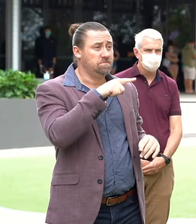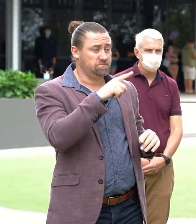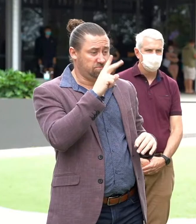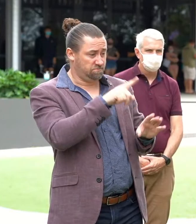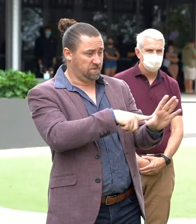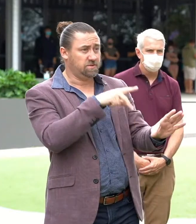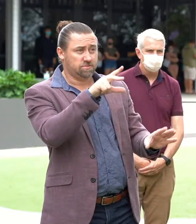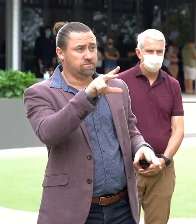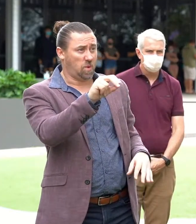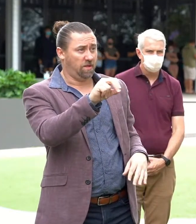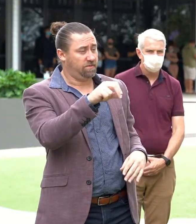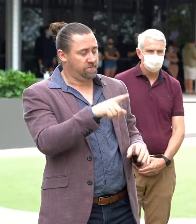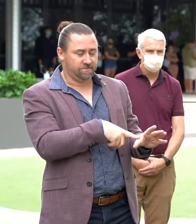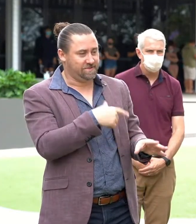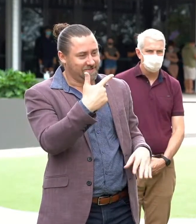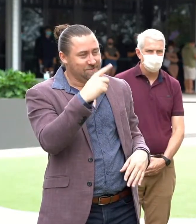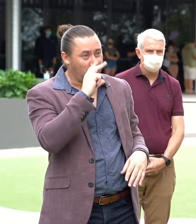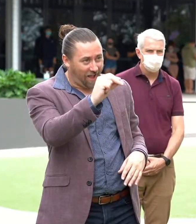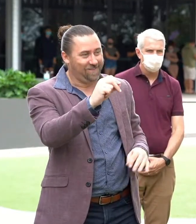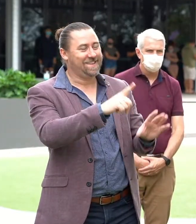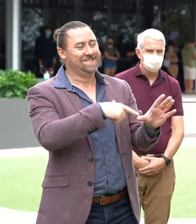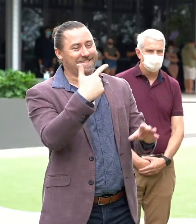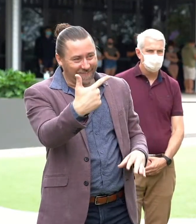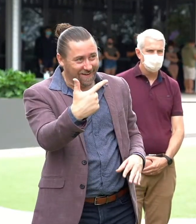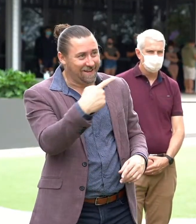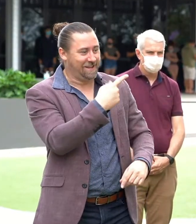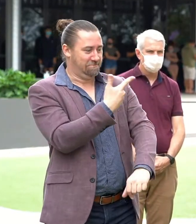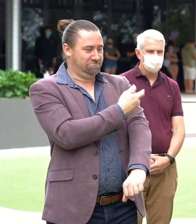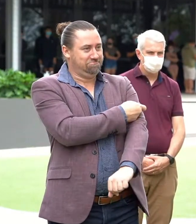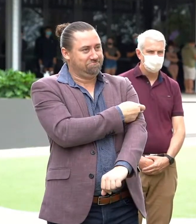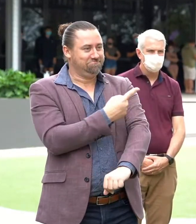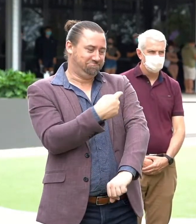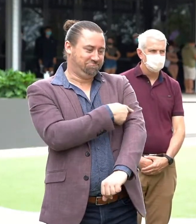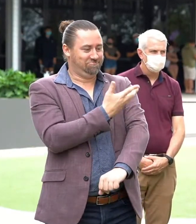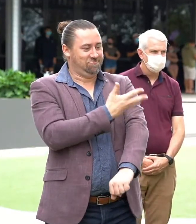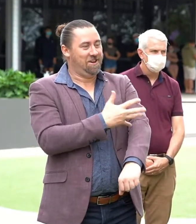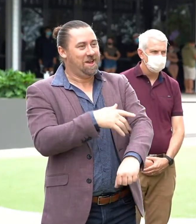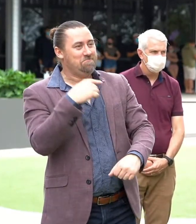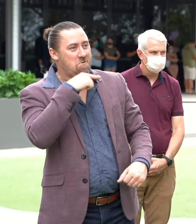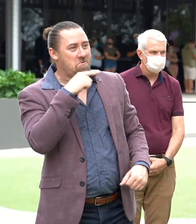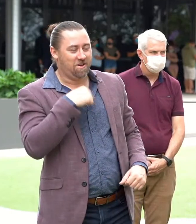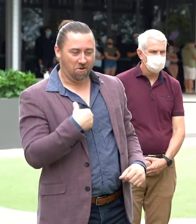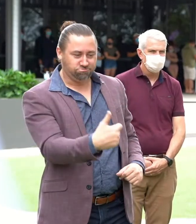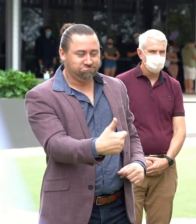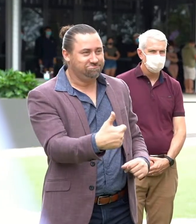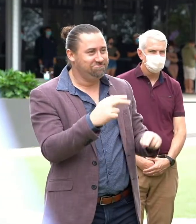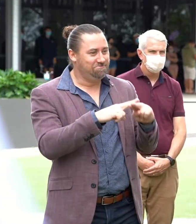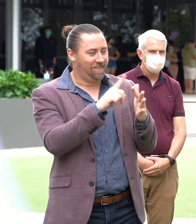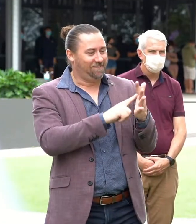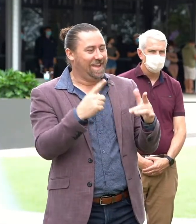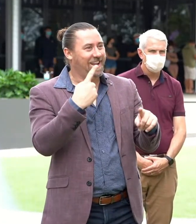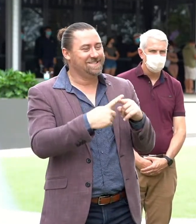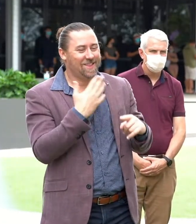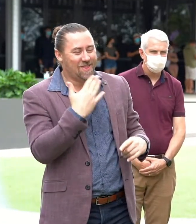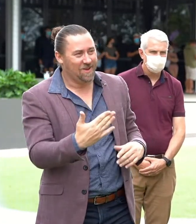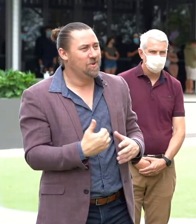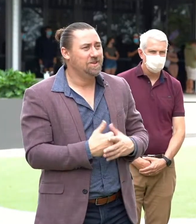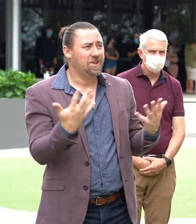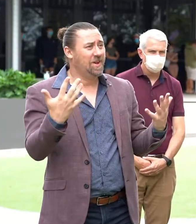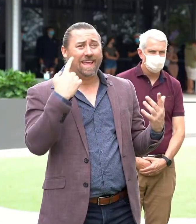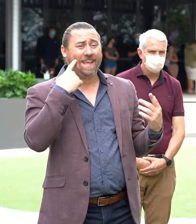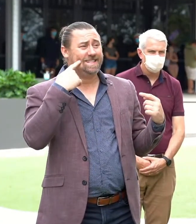at Cav Road, who got his jab, and he was very proud to have done so. So can I encourage everyone, the access is